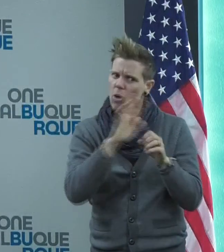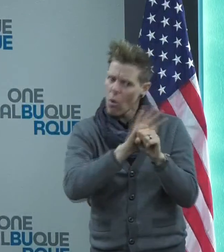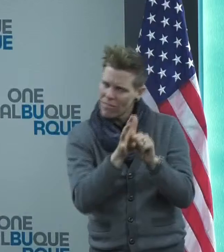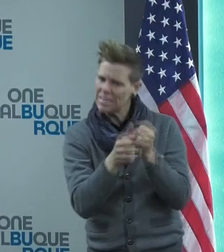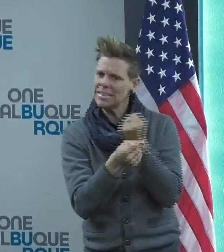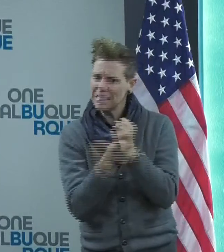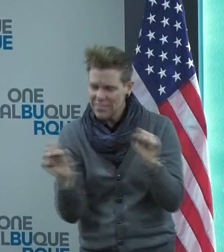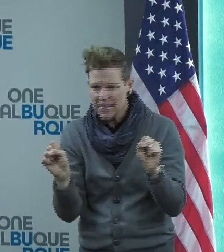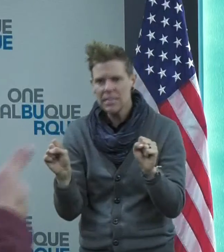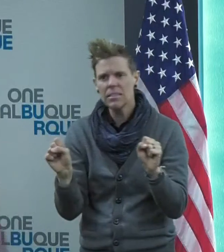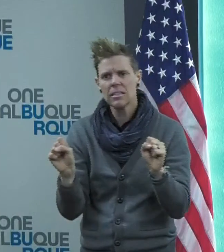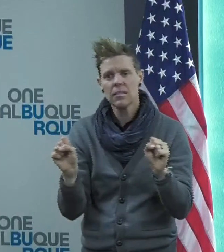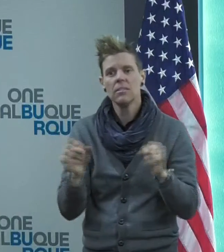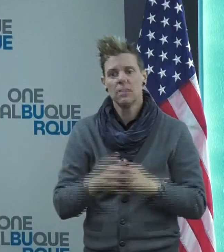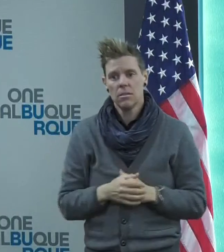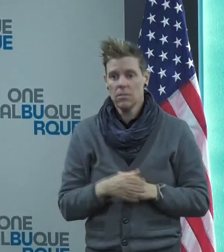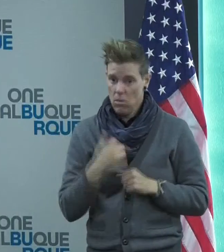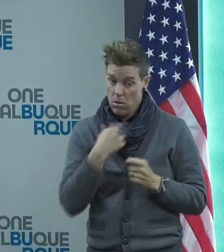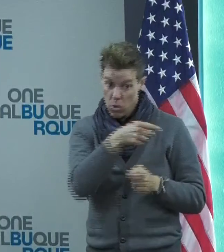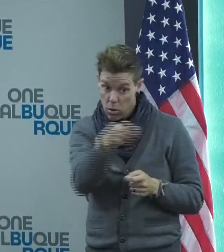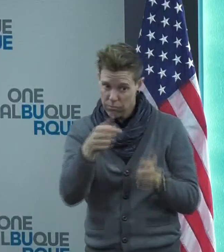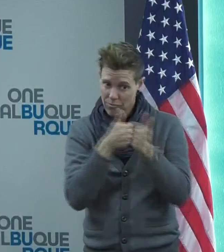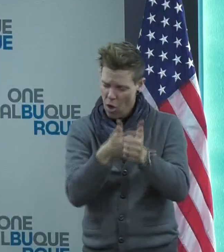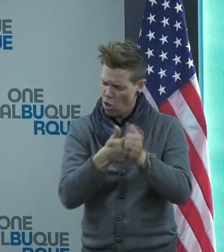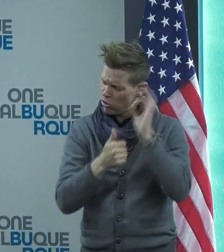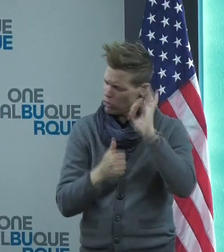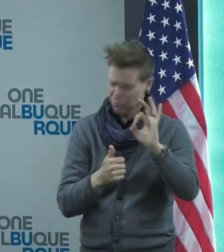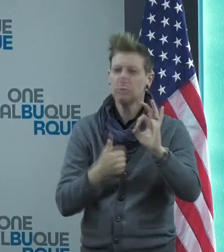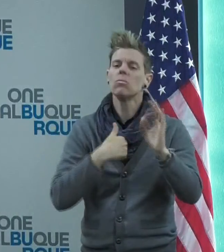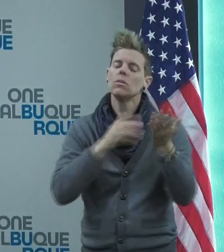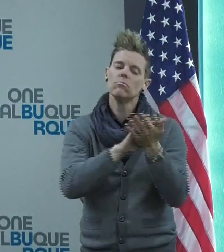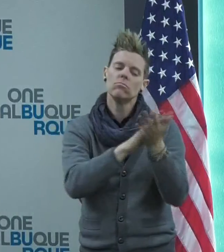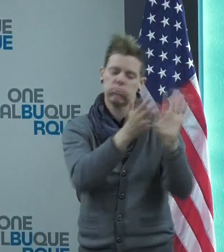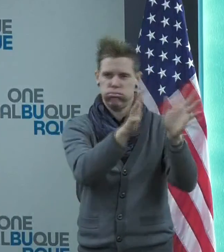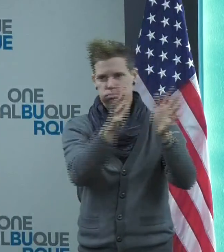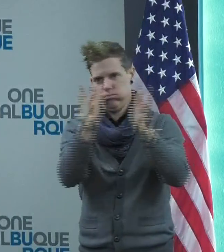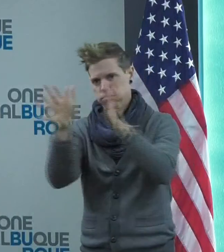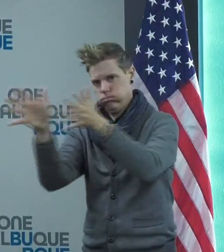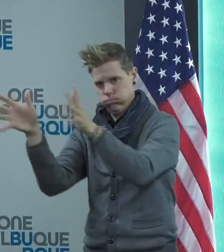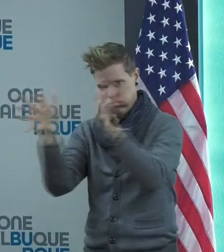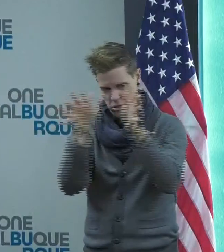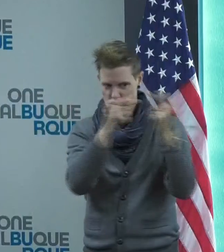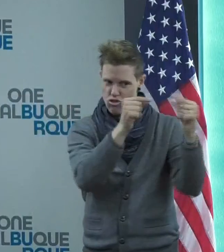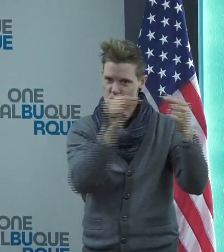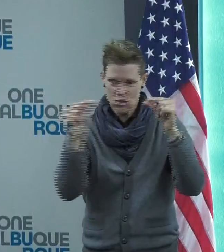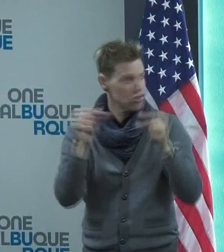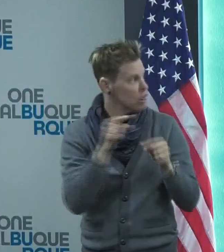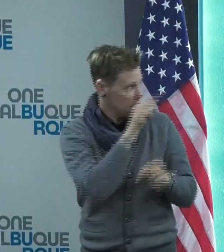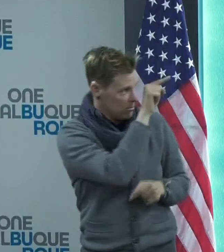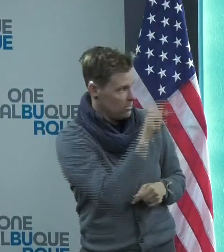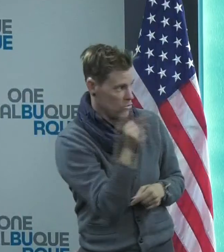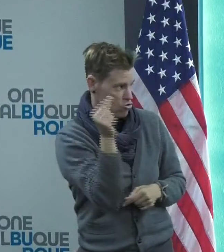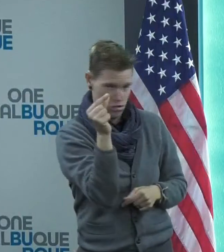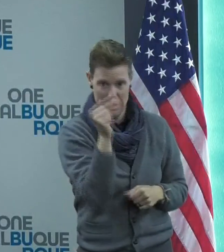so appreciate everyone who's green on that report for in advance making sure that all these different regulations are